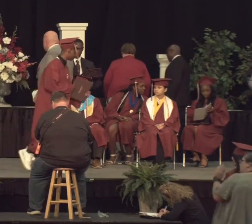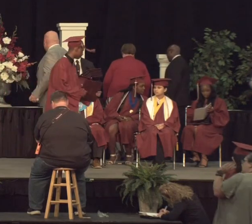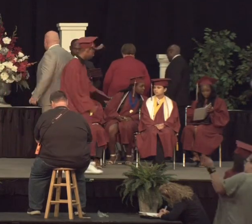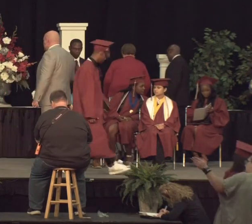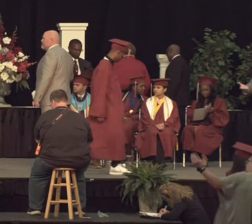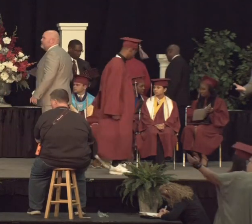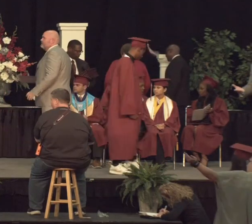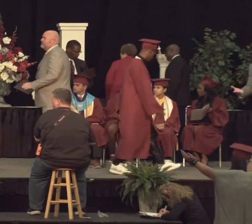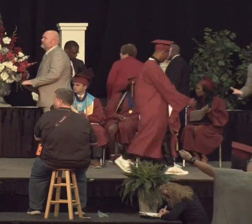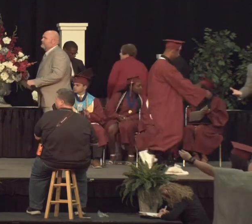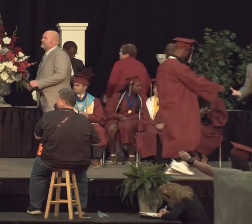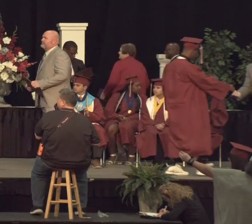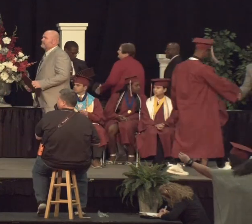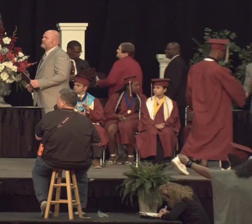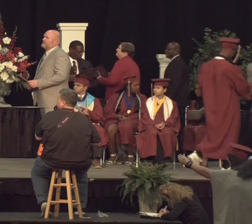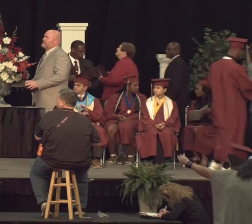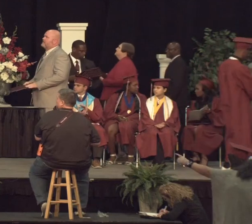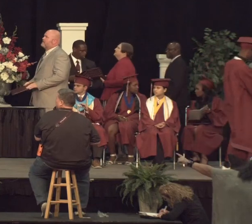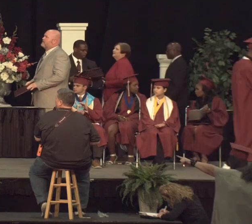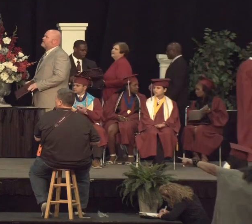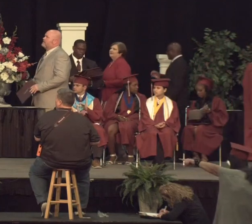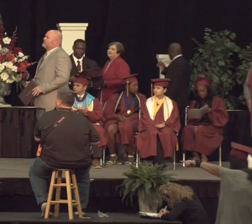Dylan Johnson.